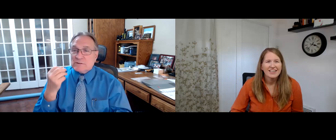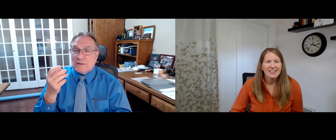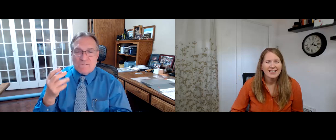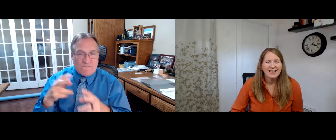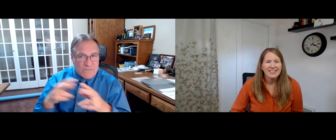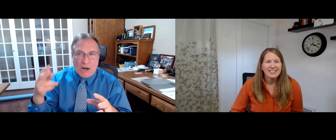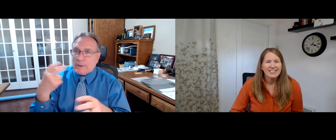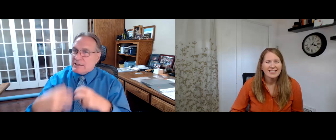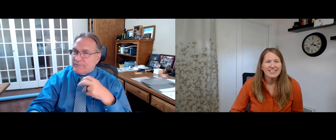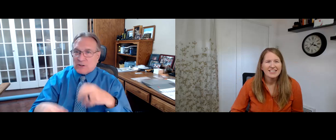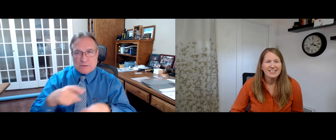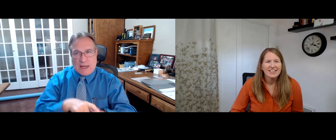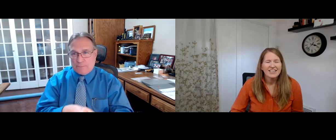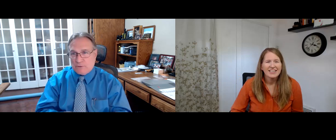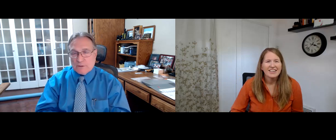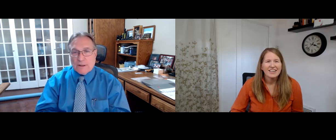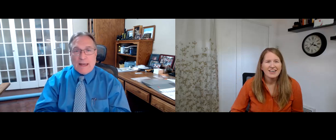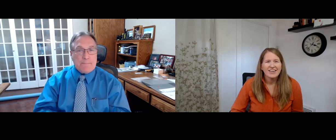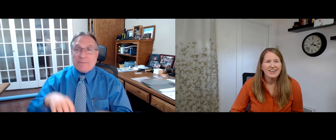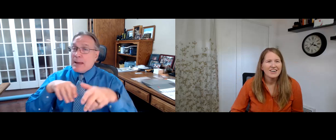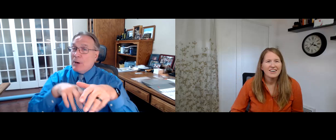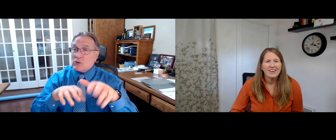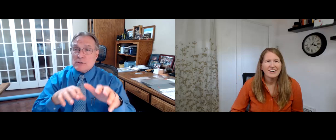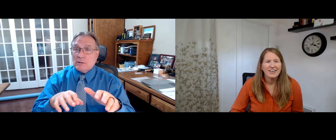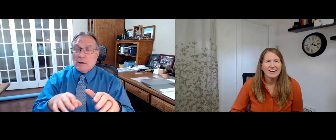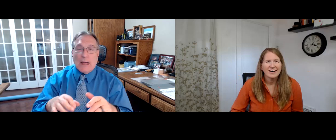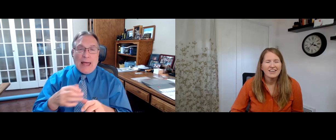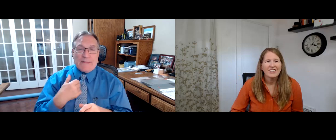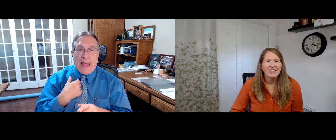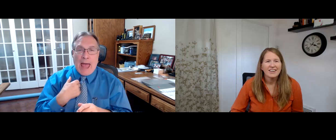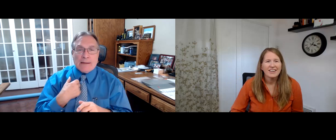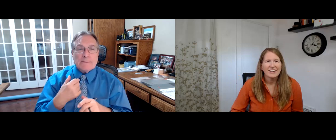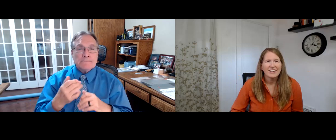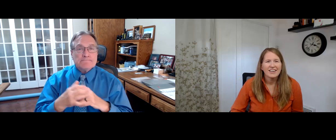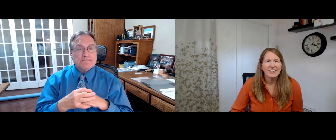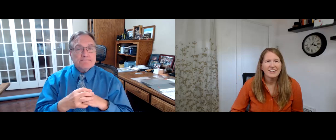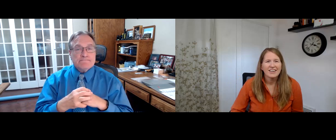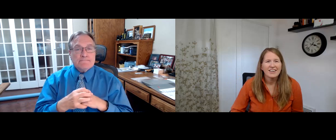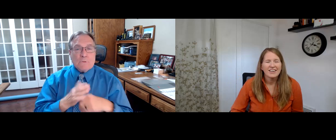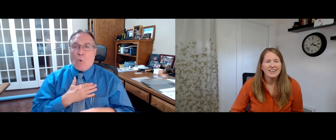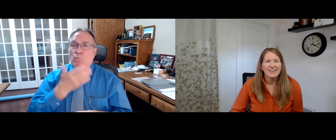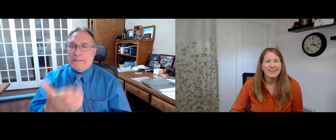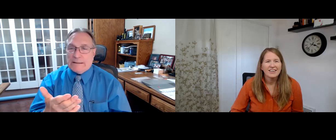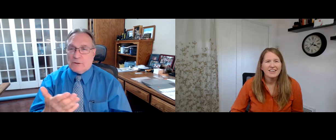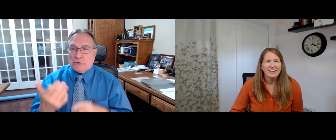was very difficult times. But they marched, and they had a willingness to